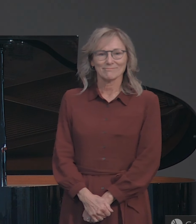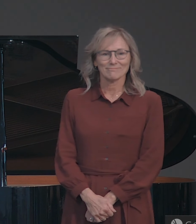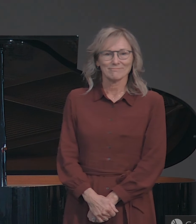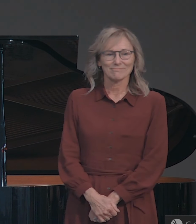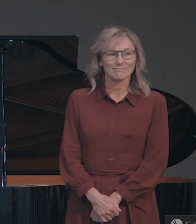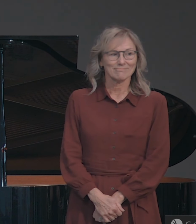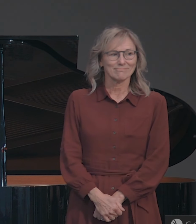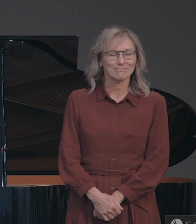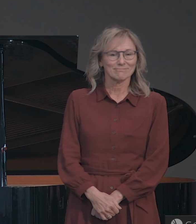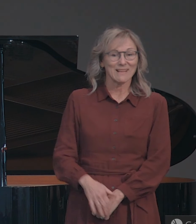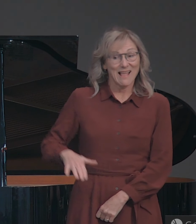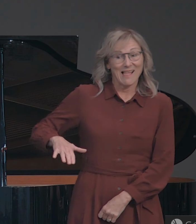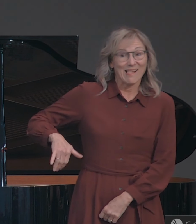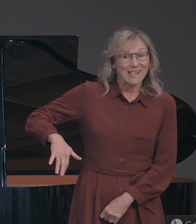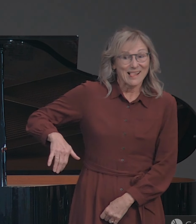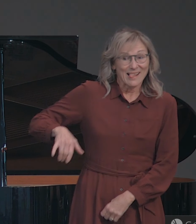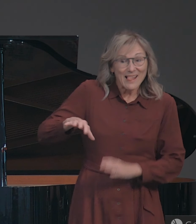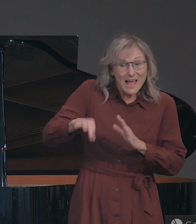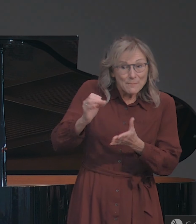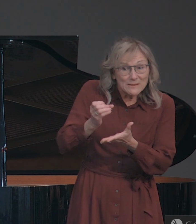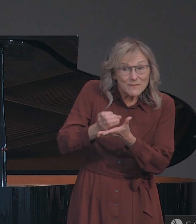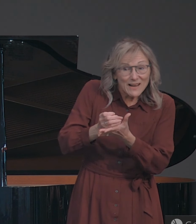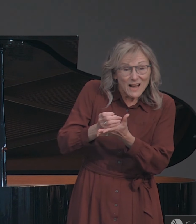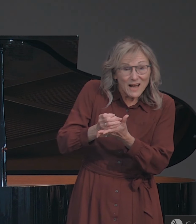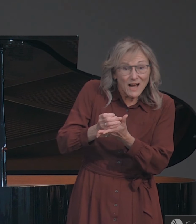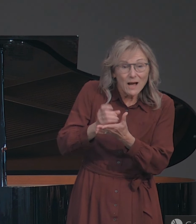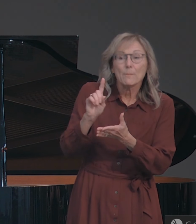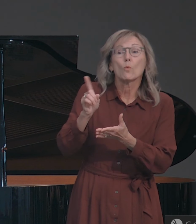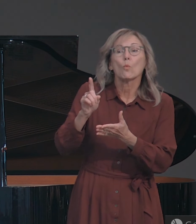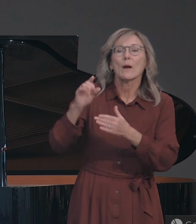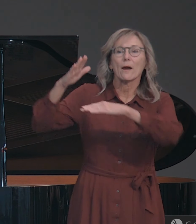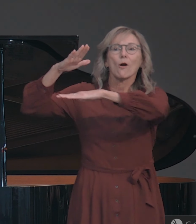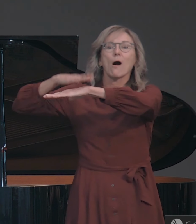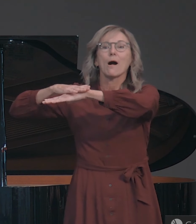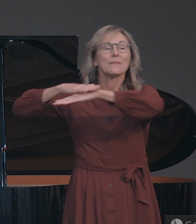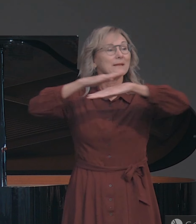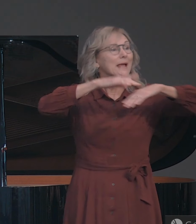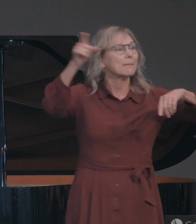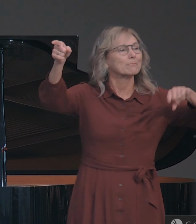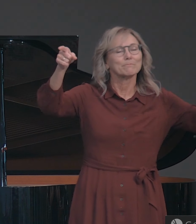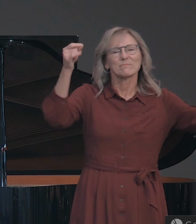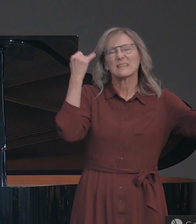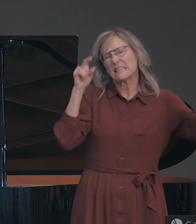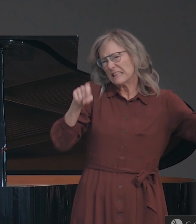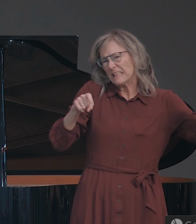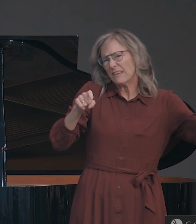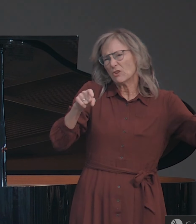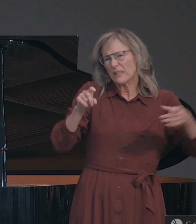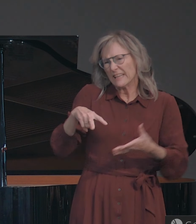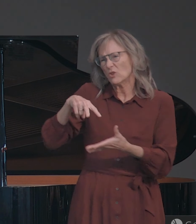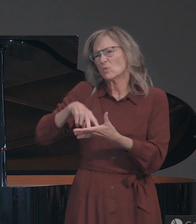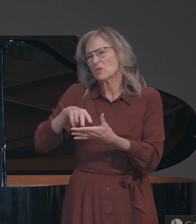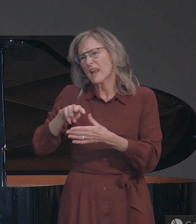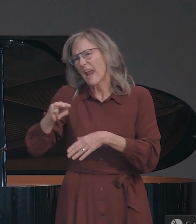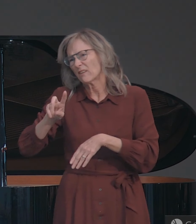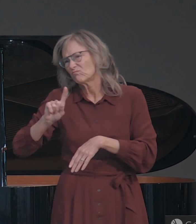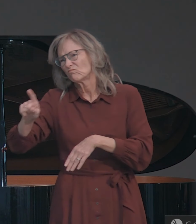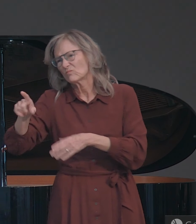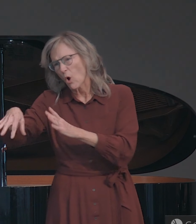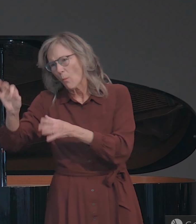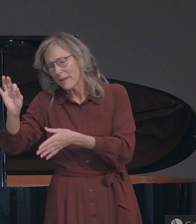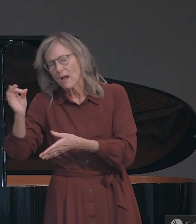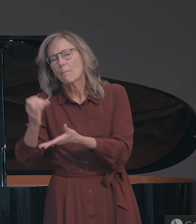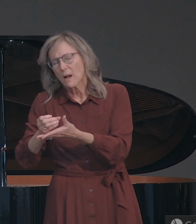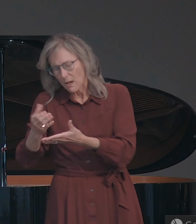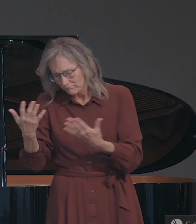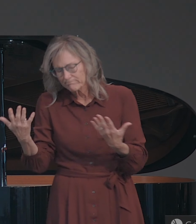received the elements, they are on the back tables behind where you're seated. So if you need to get up and go grab those, feel free. This